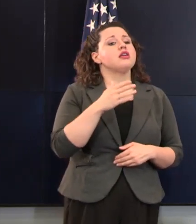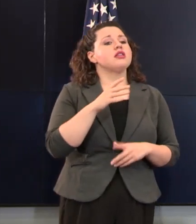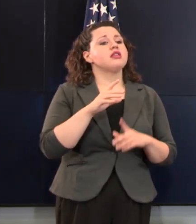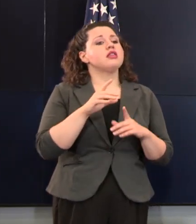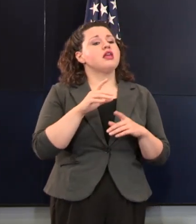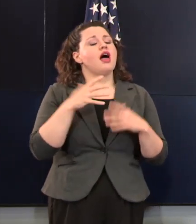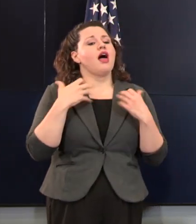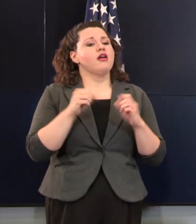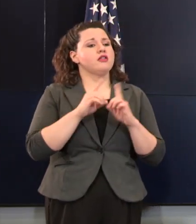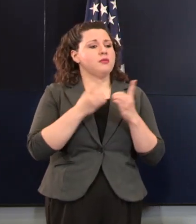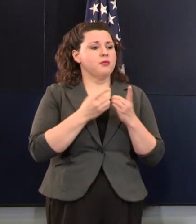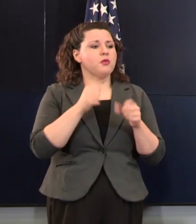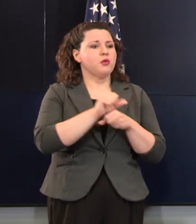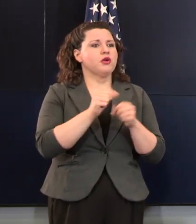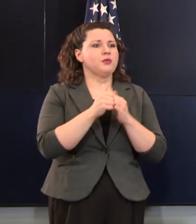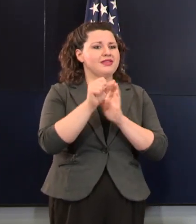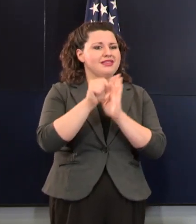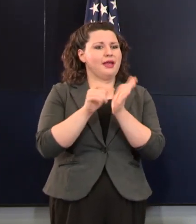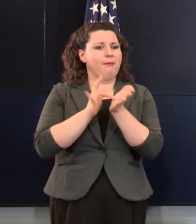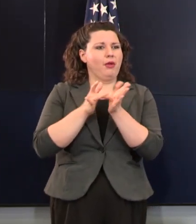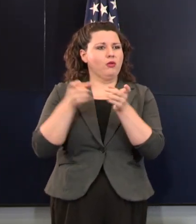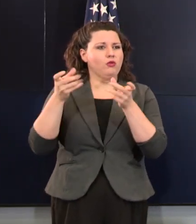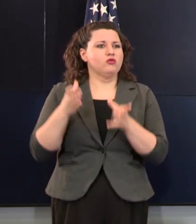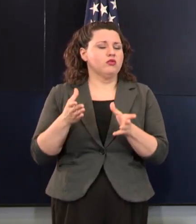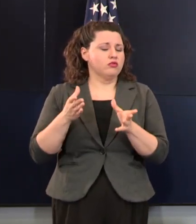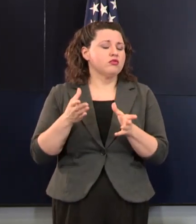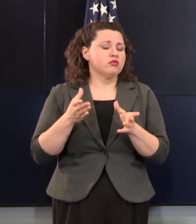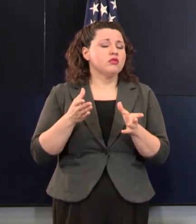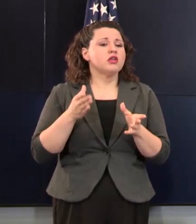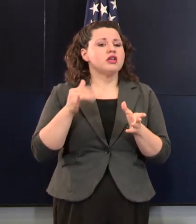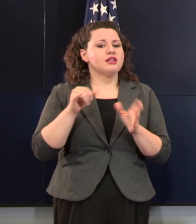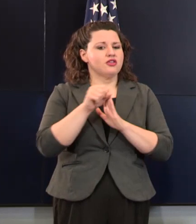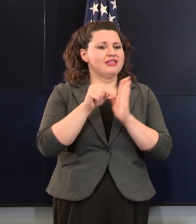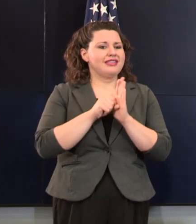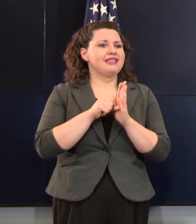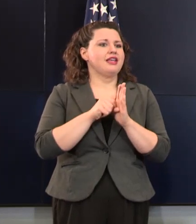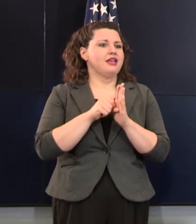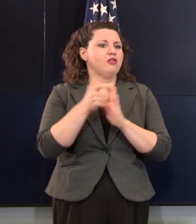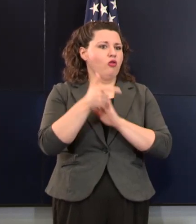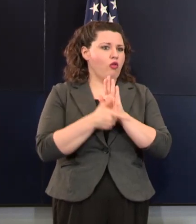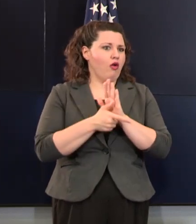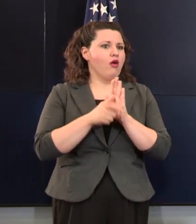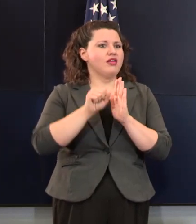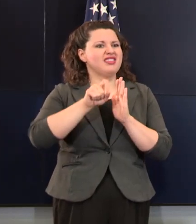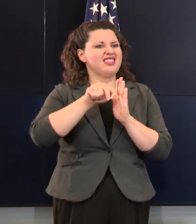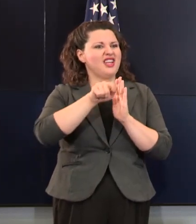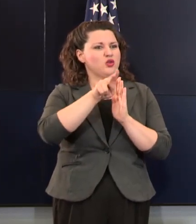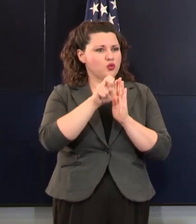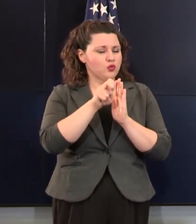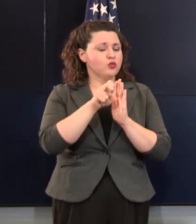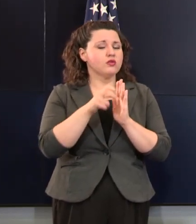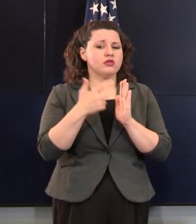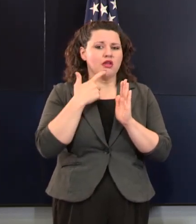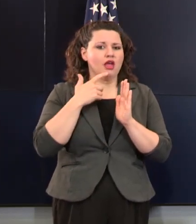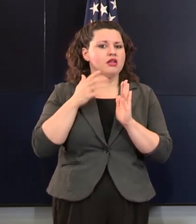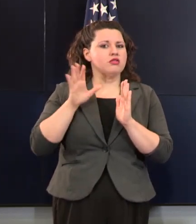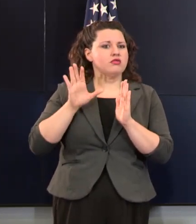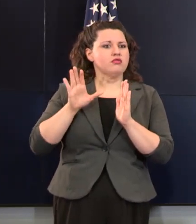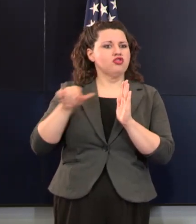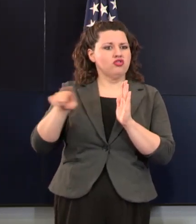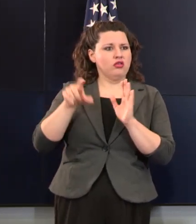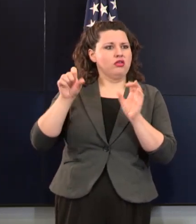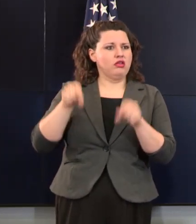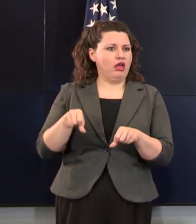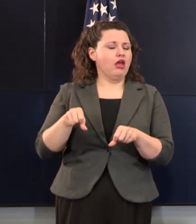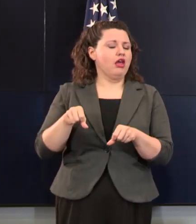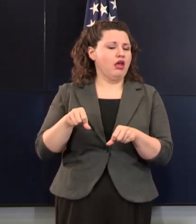working with our state medical director, there's a state statute that talks about her ability to